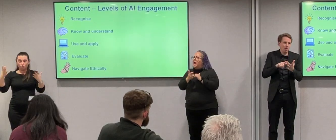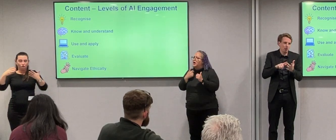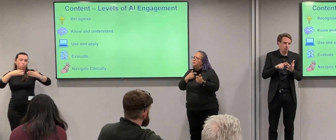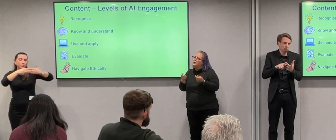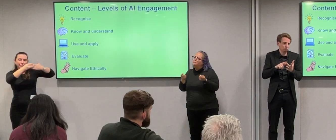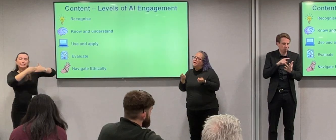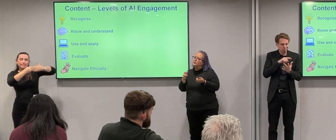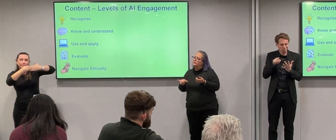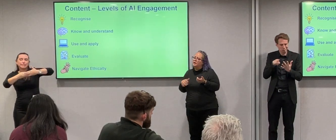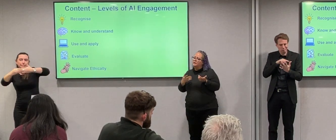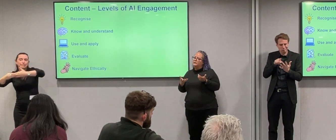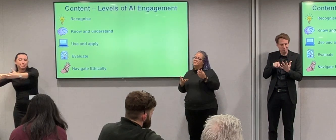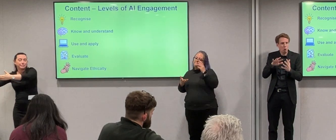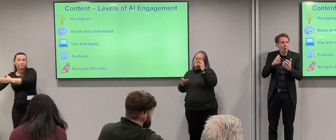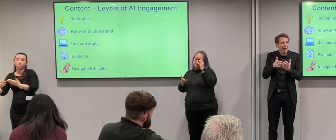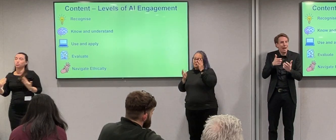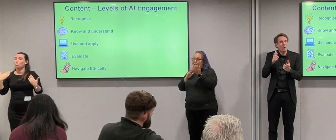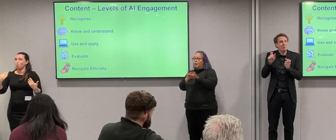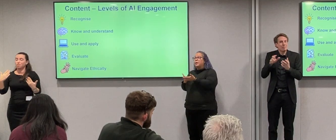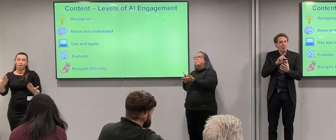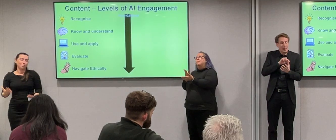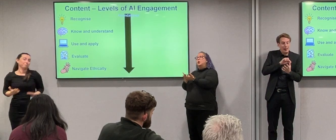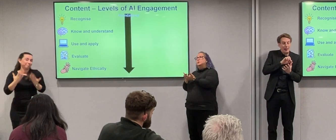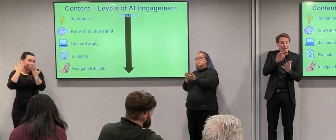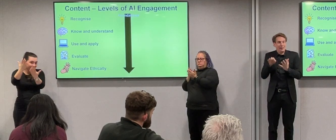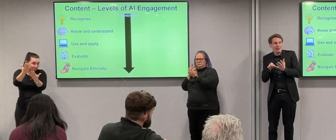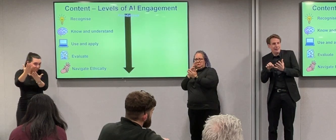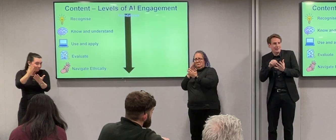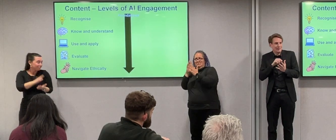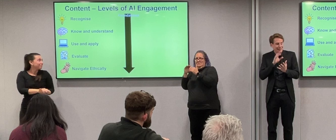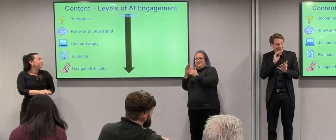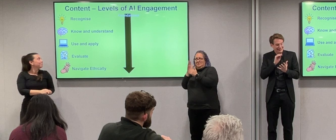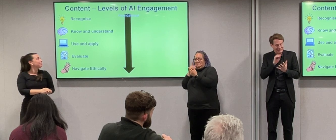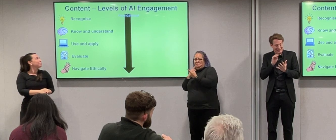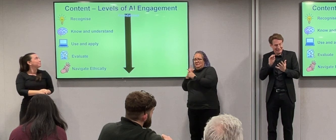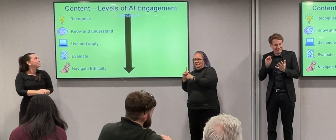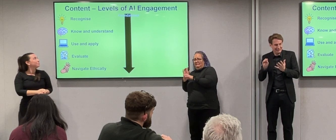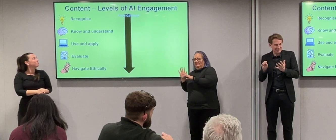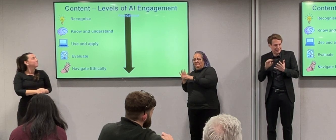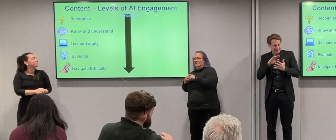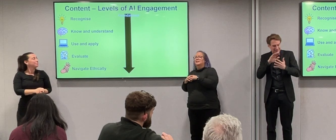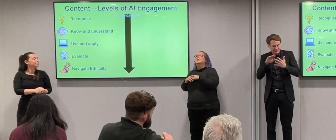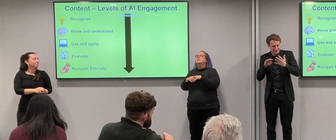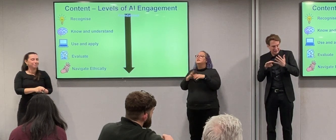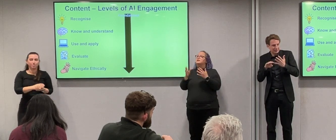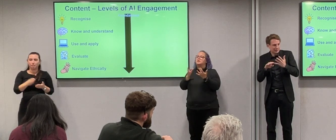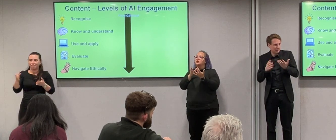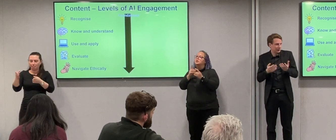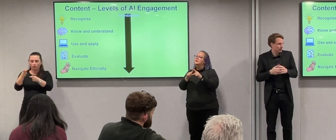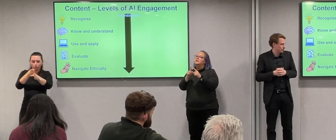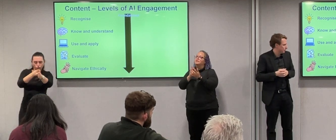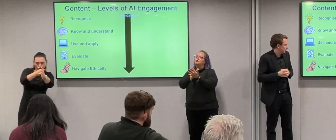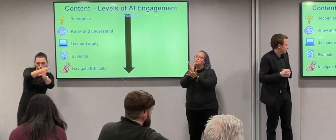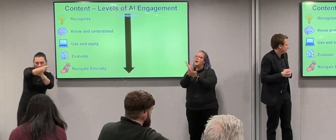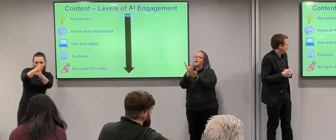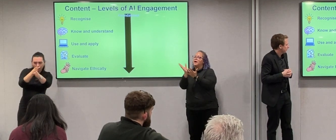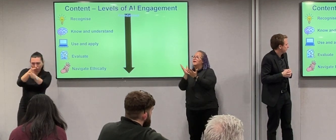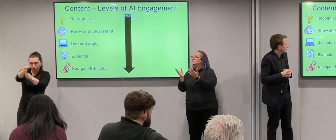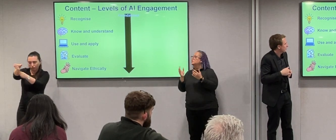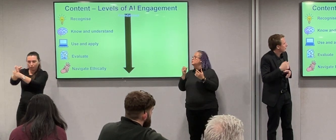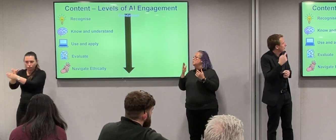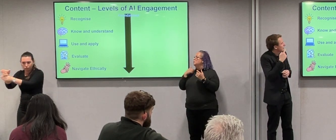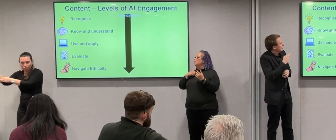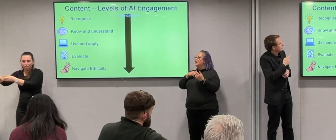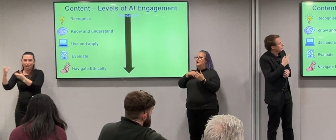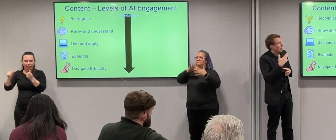or the way it's been proposed, and we'll test and hopefully it works, is different tracks through this. So we've got a rubric, I